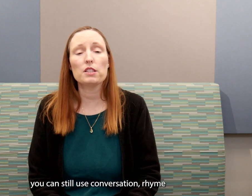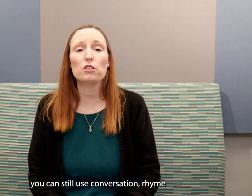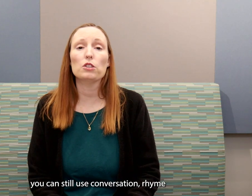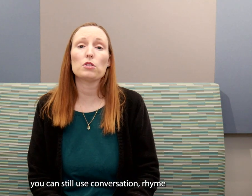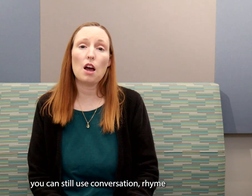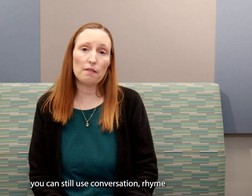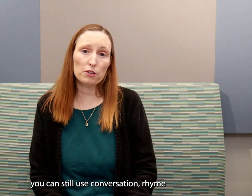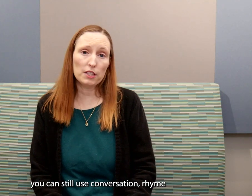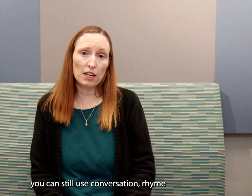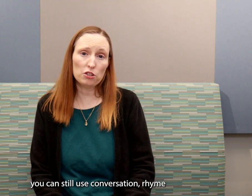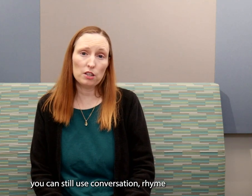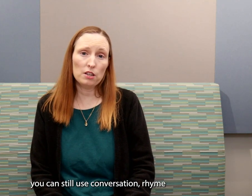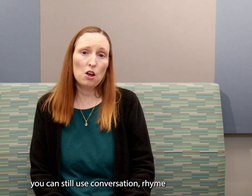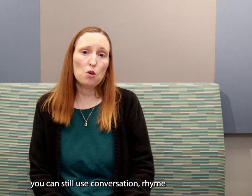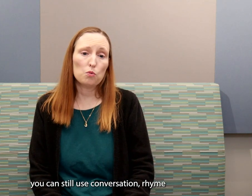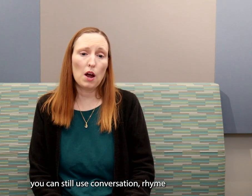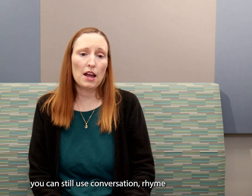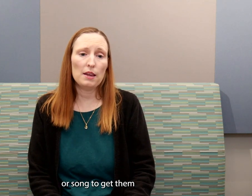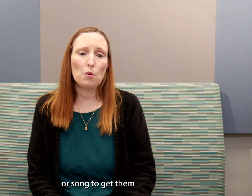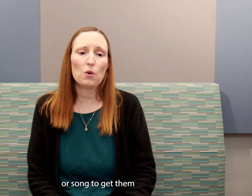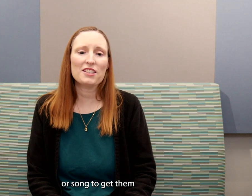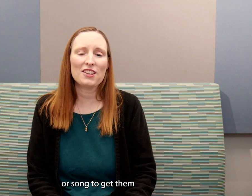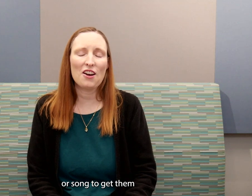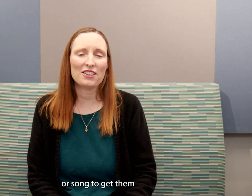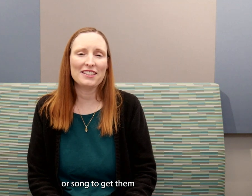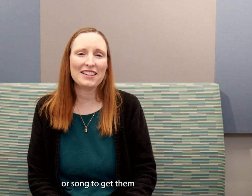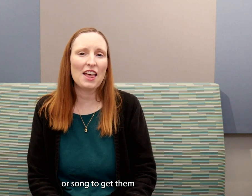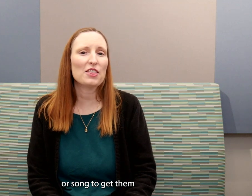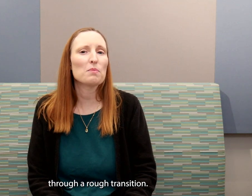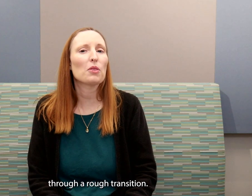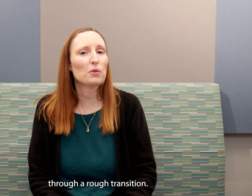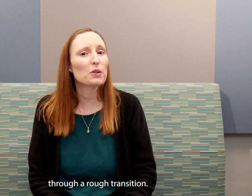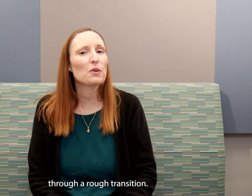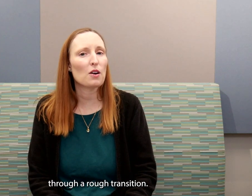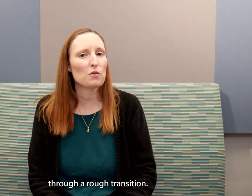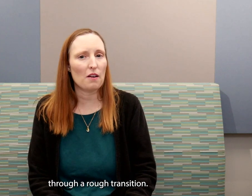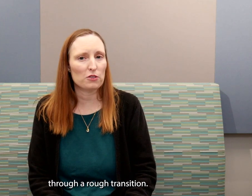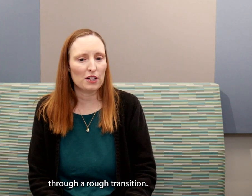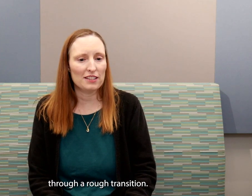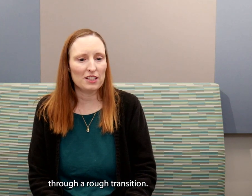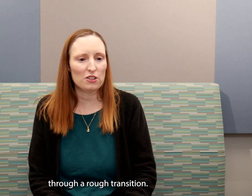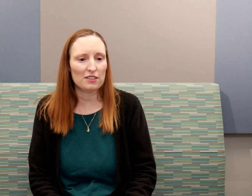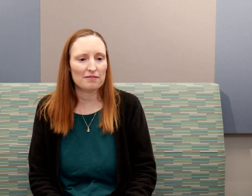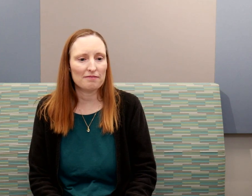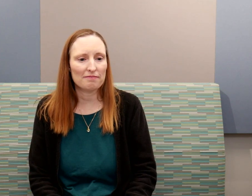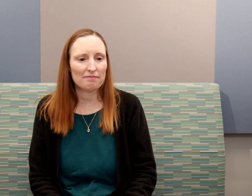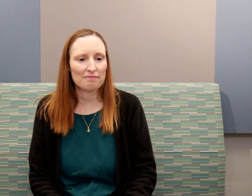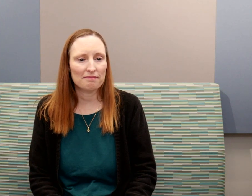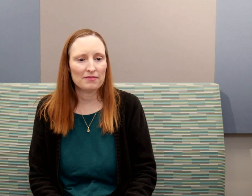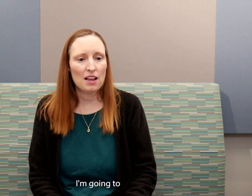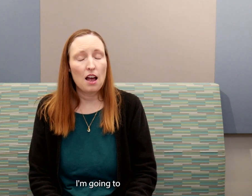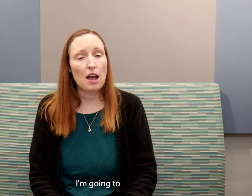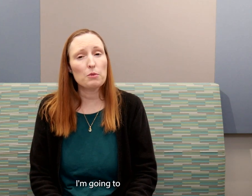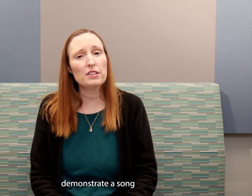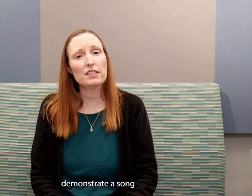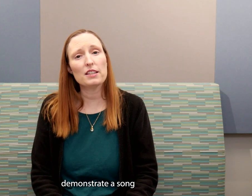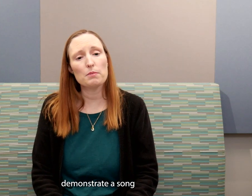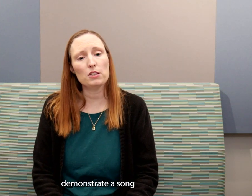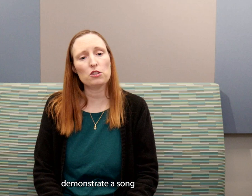use conversation, rhyme, or song to get them through a rough transition. I'm going to demonstrate